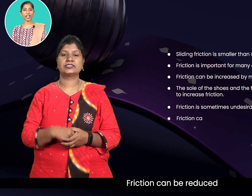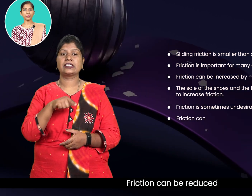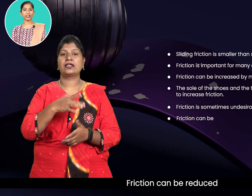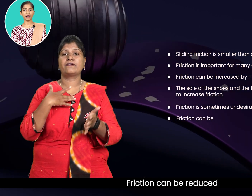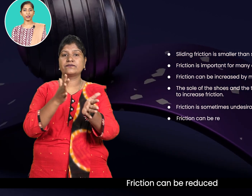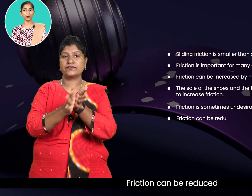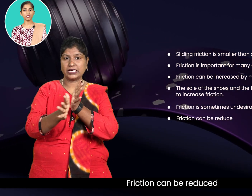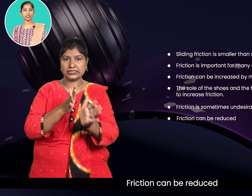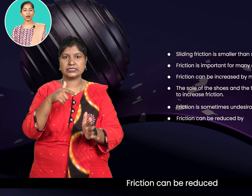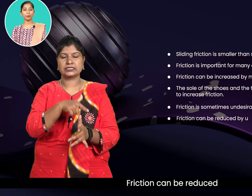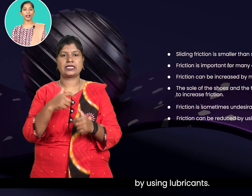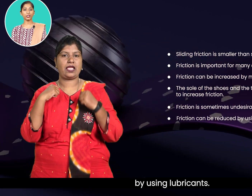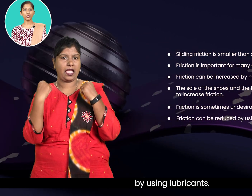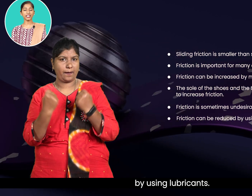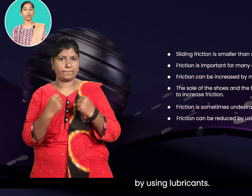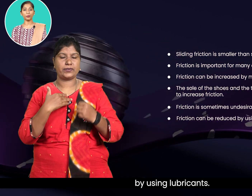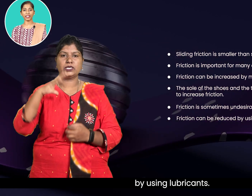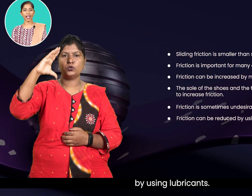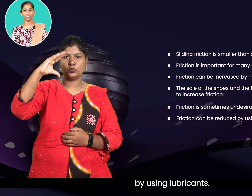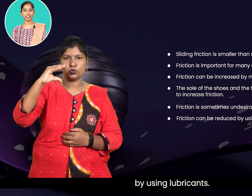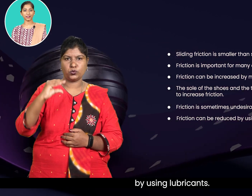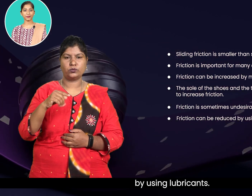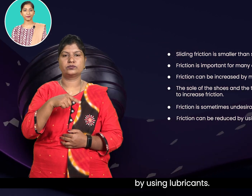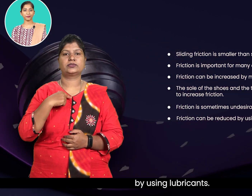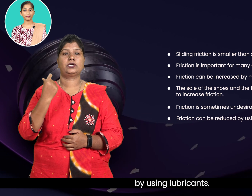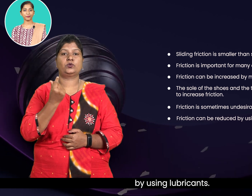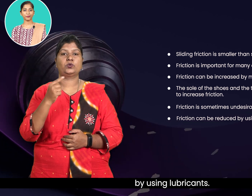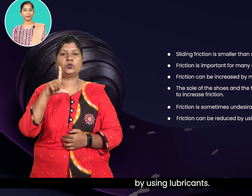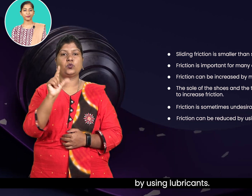Friction can be reduced by using lubricants.